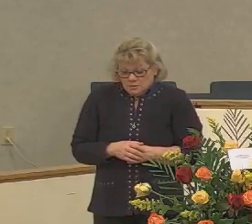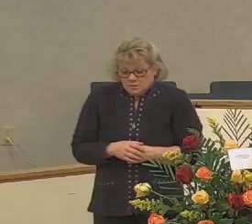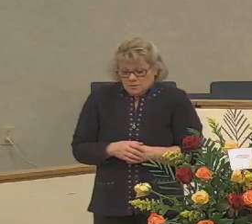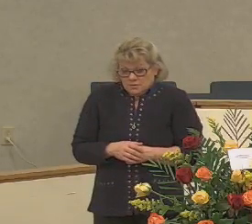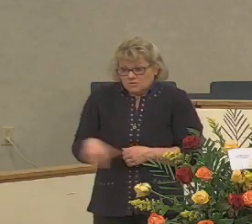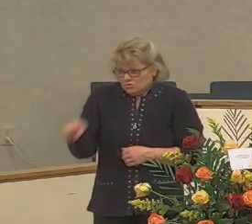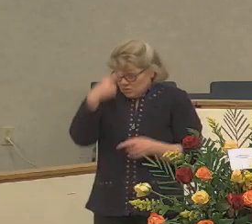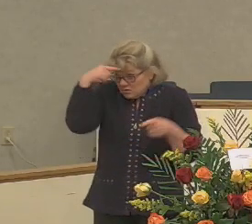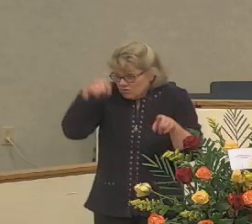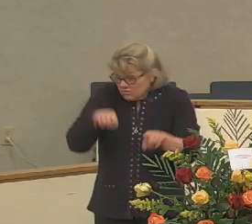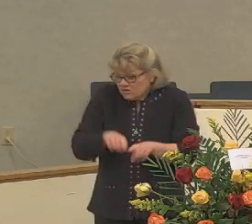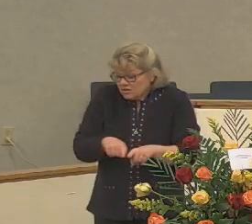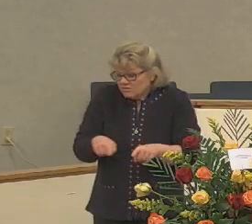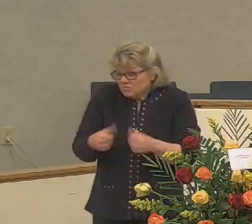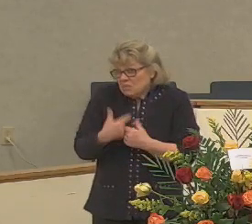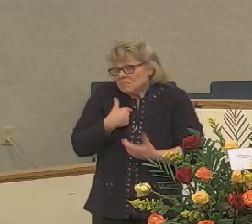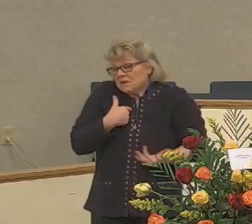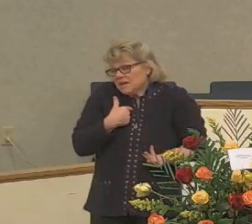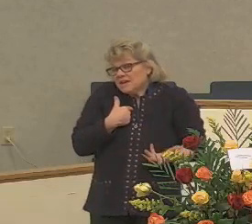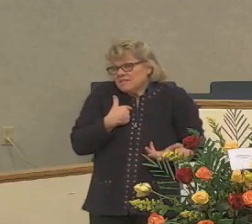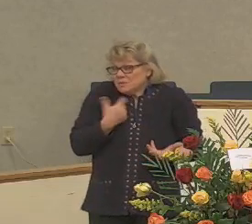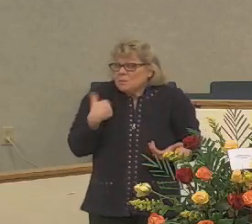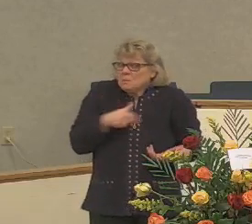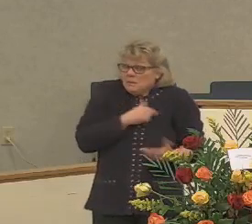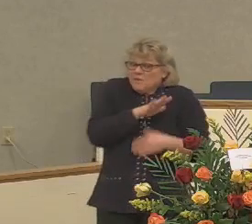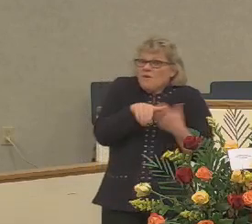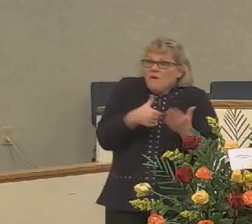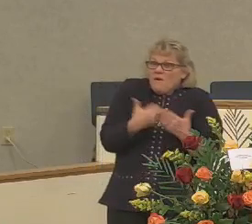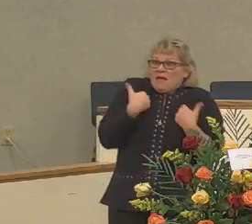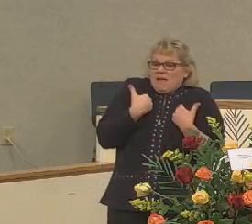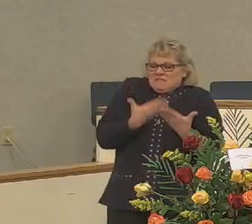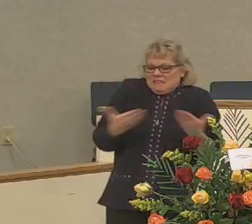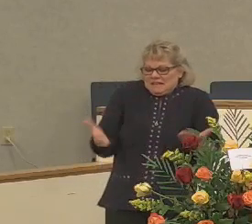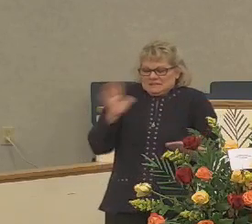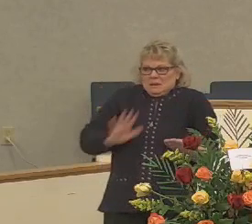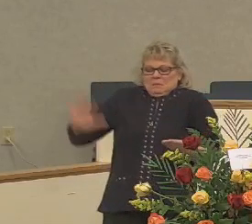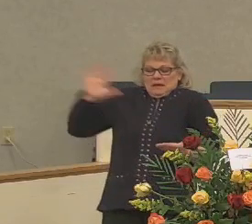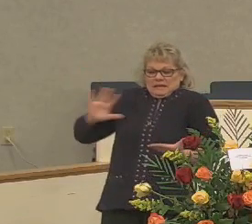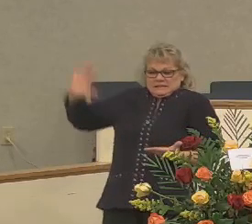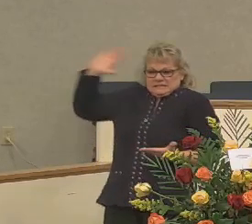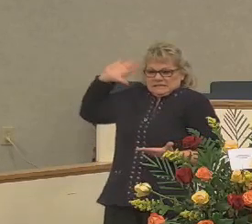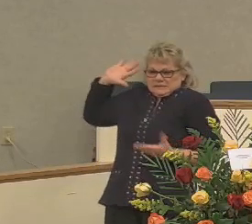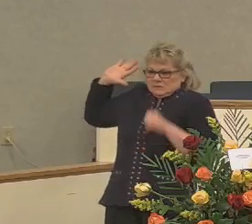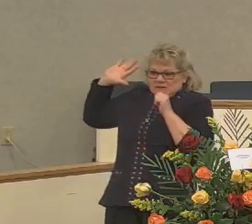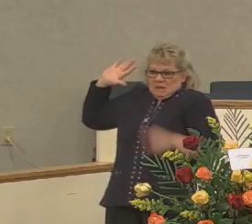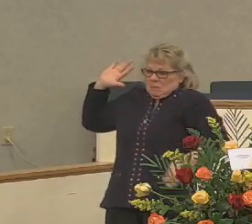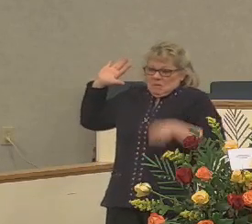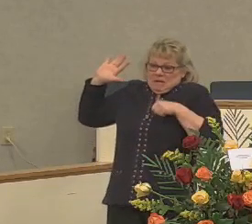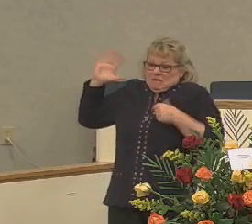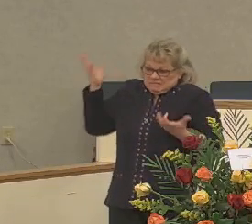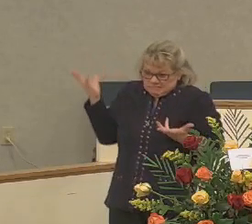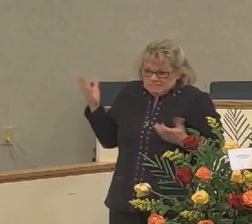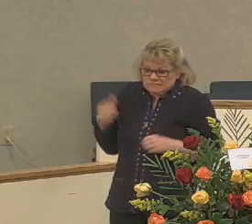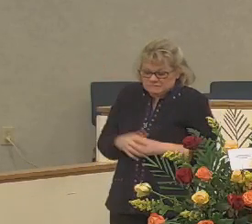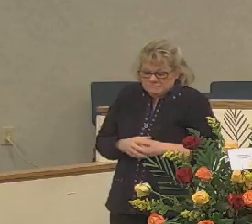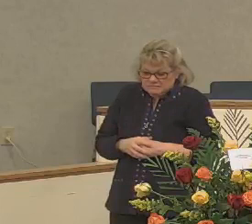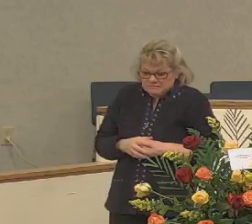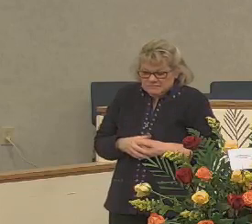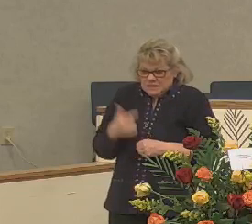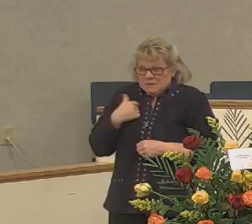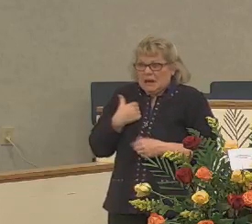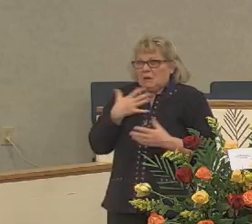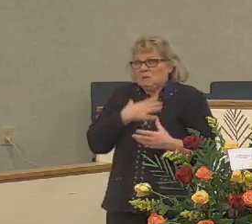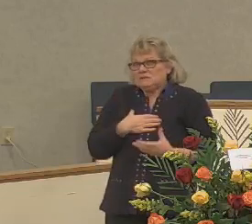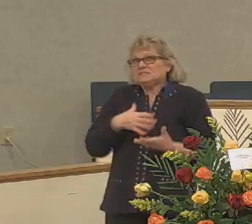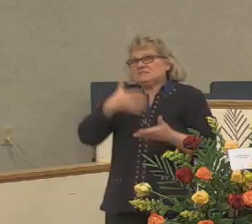you will agree with me, we all have some things in our past, in our lives, that we're not proud of. some things that we would